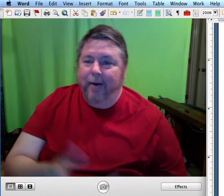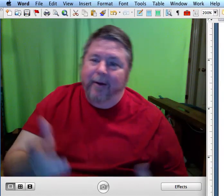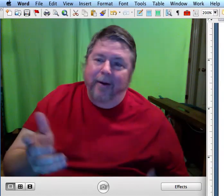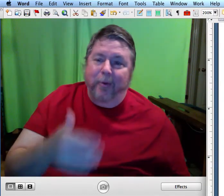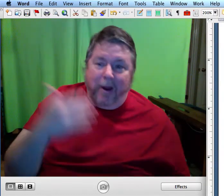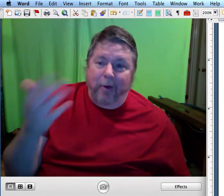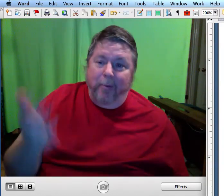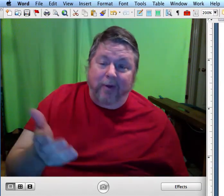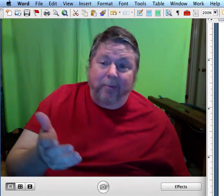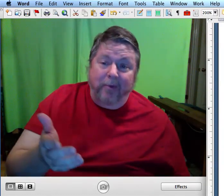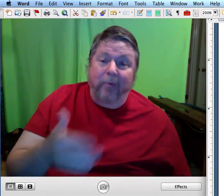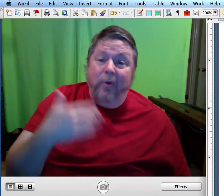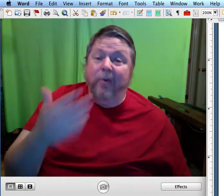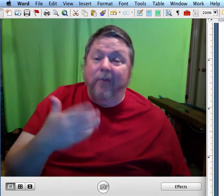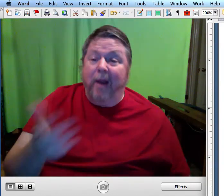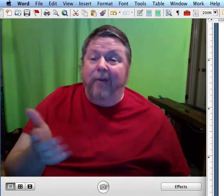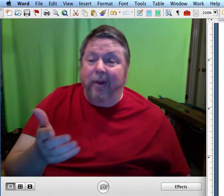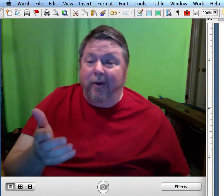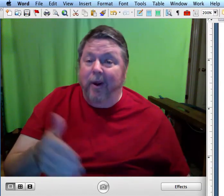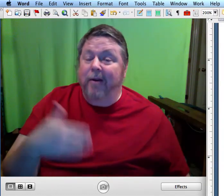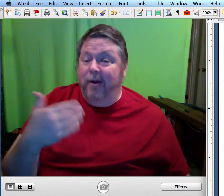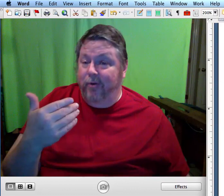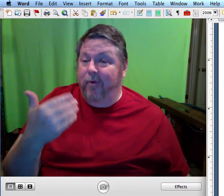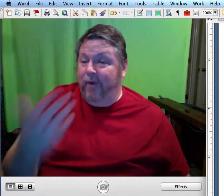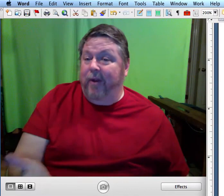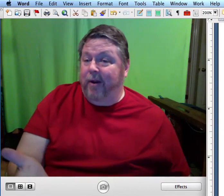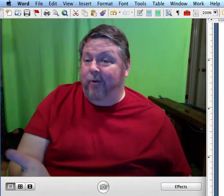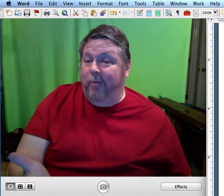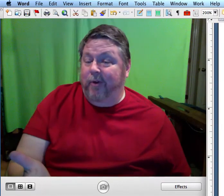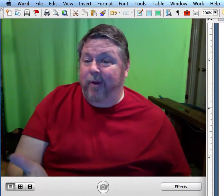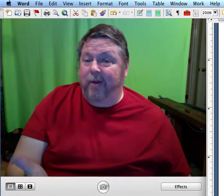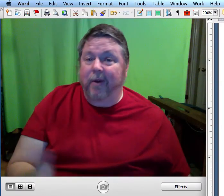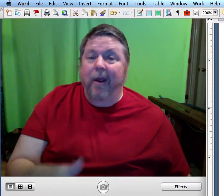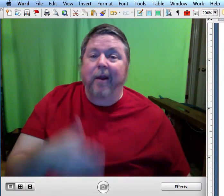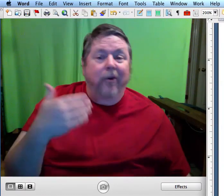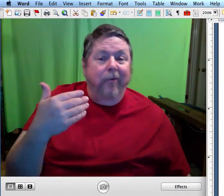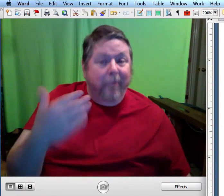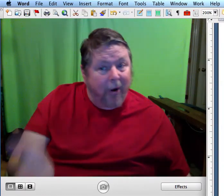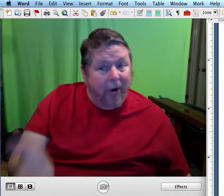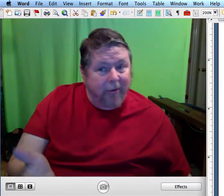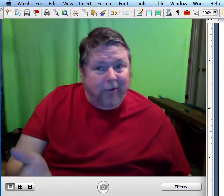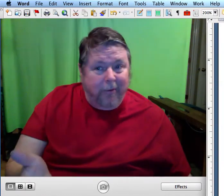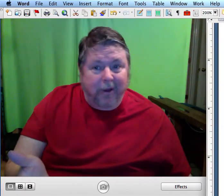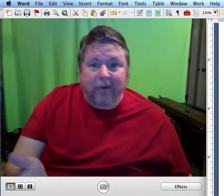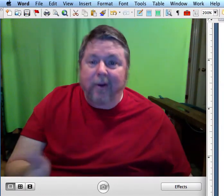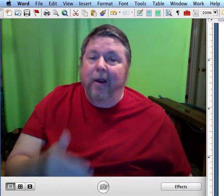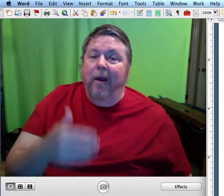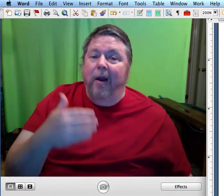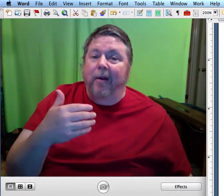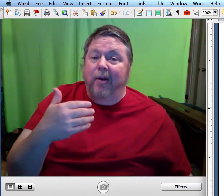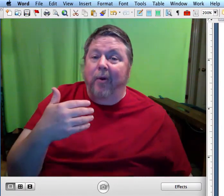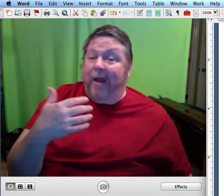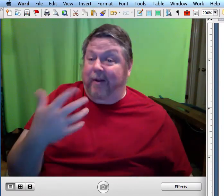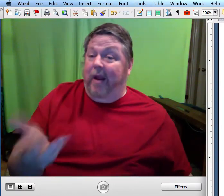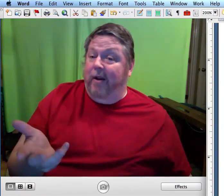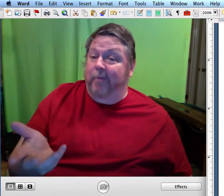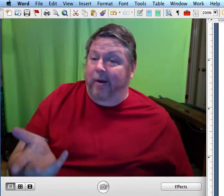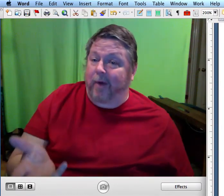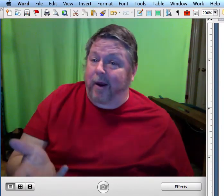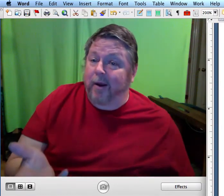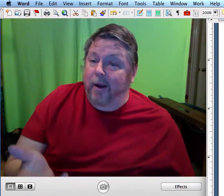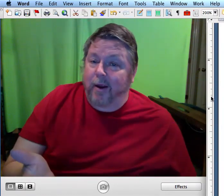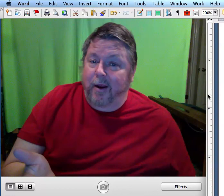it. You might miss. So what's the strategy here? Did you reveal that there's a missing piece? Did you give me part of the missing piece? Did you accidentally